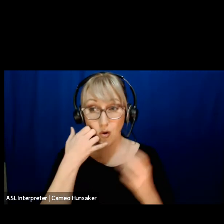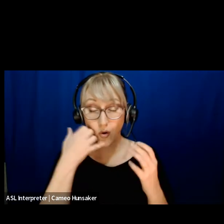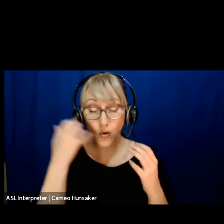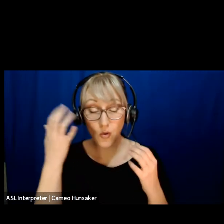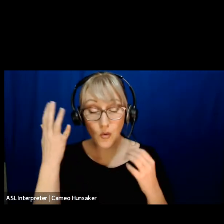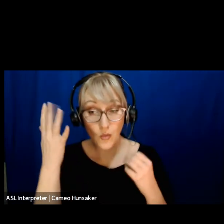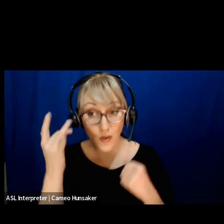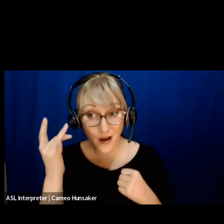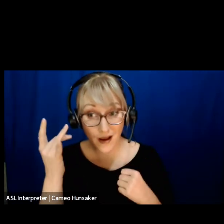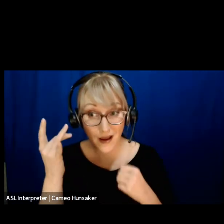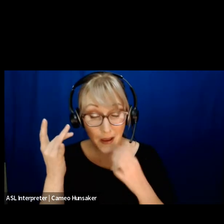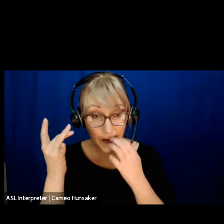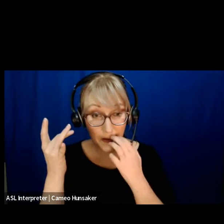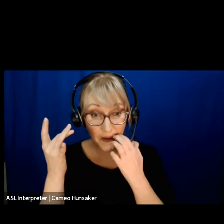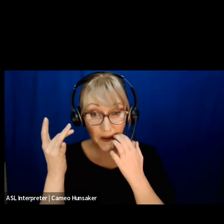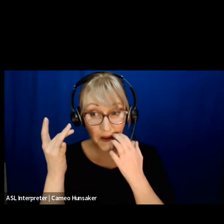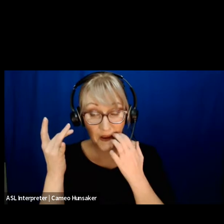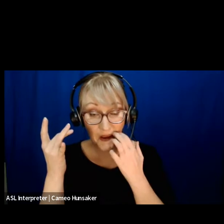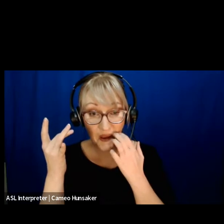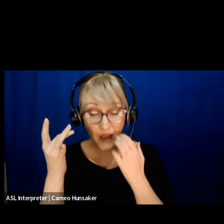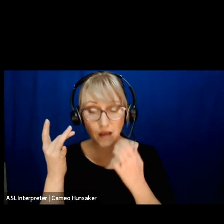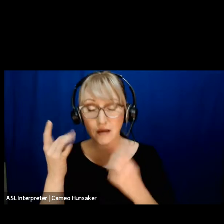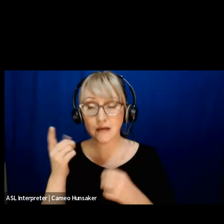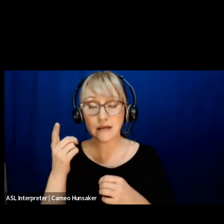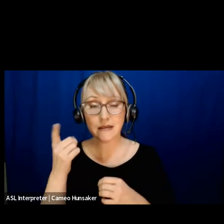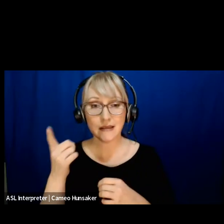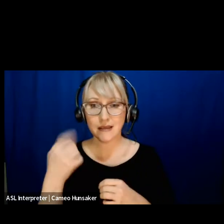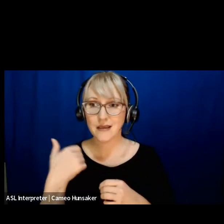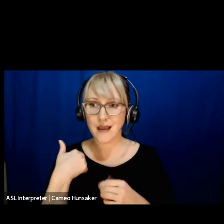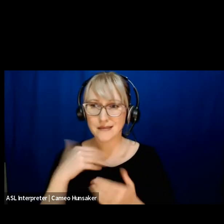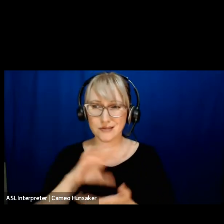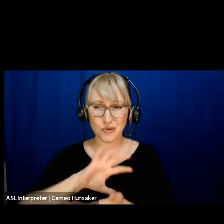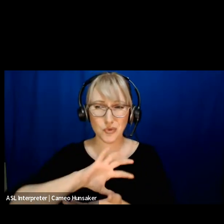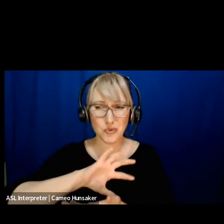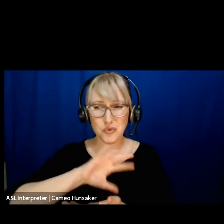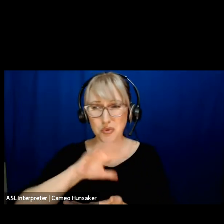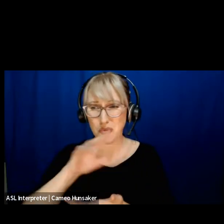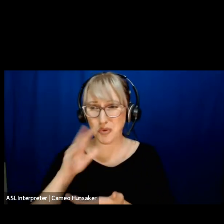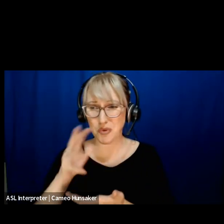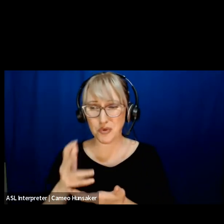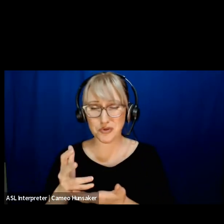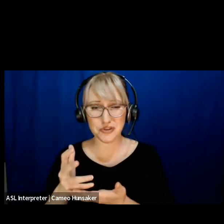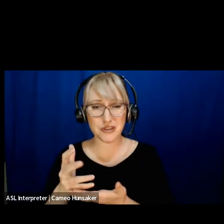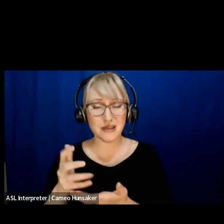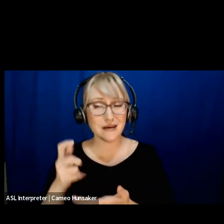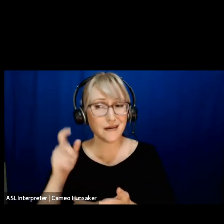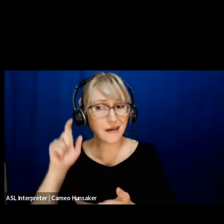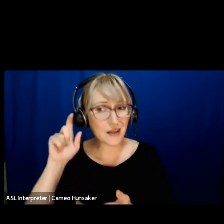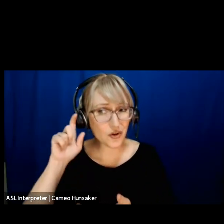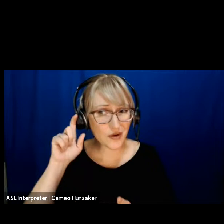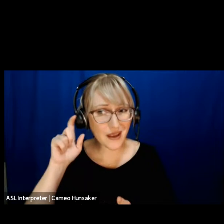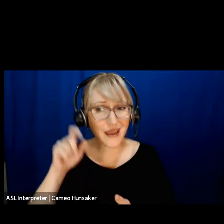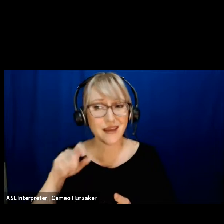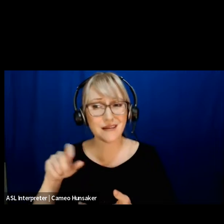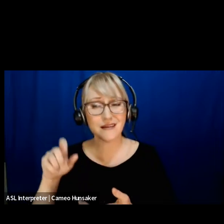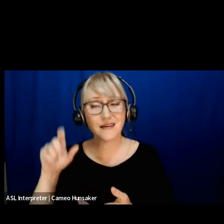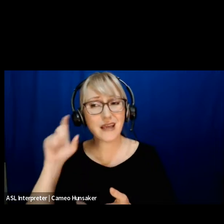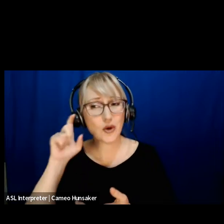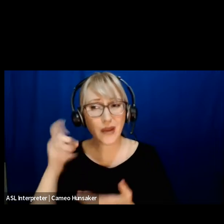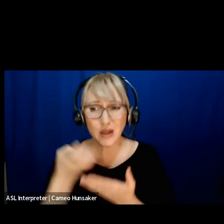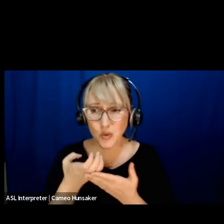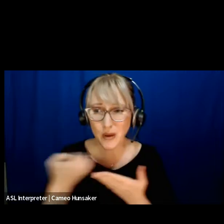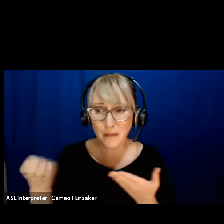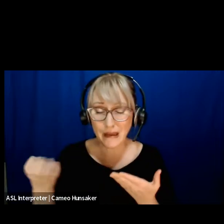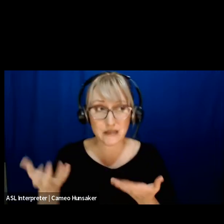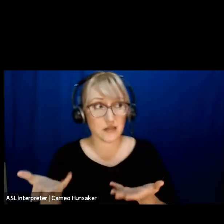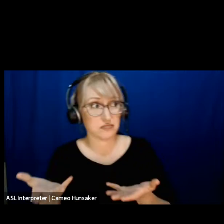had a huge quantity of hearing aid and hearing aid equipment, and he was wondering what to do